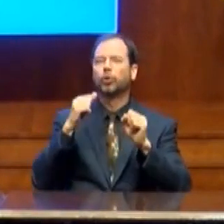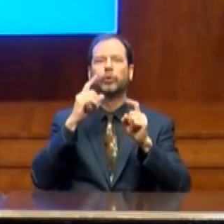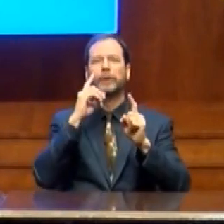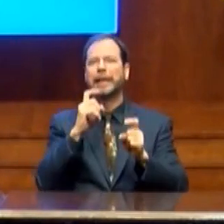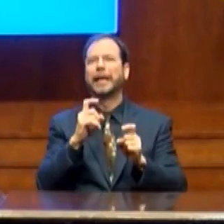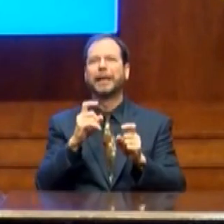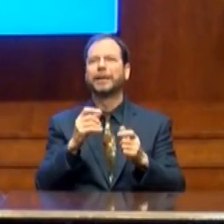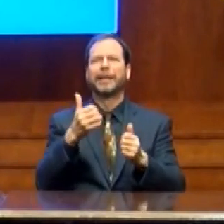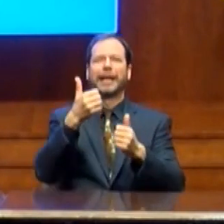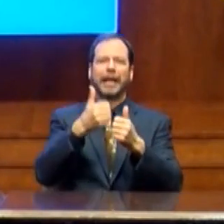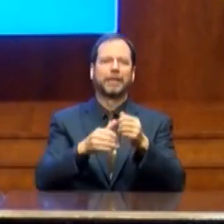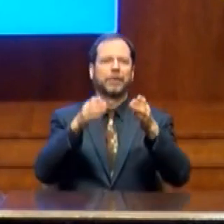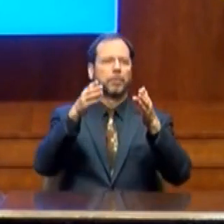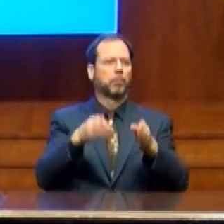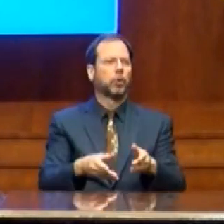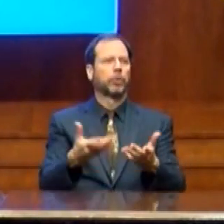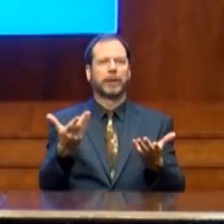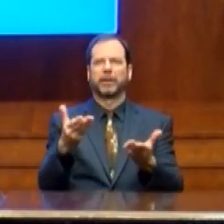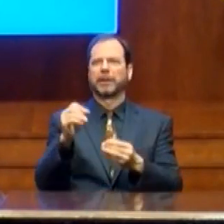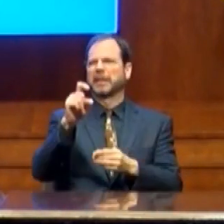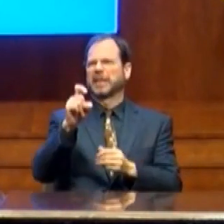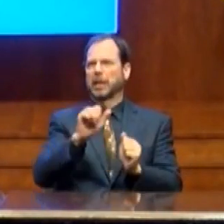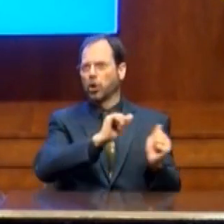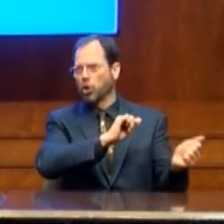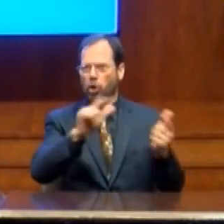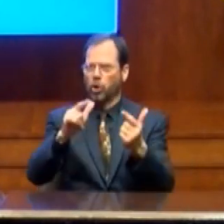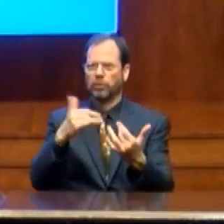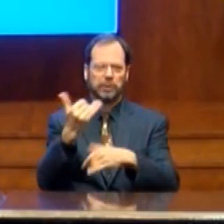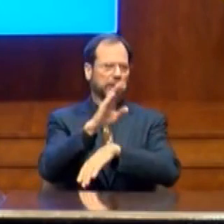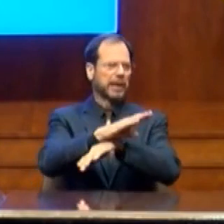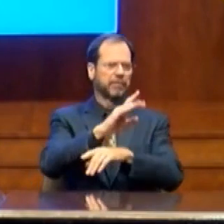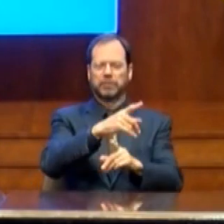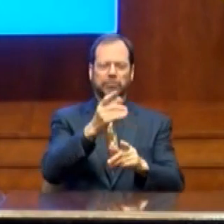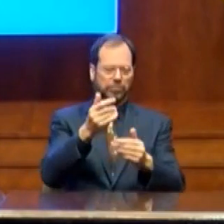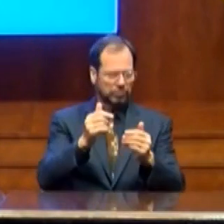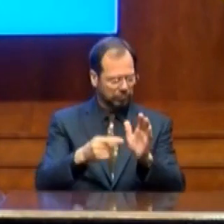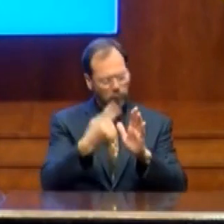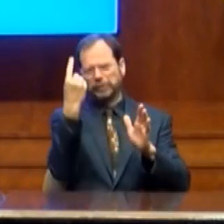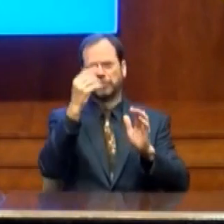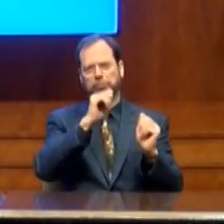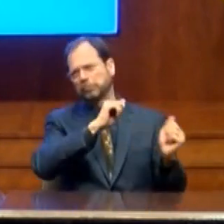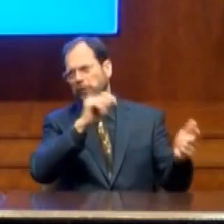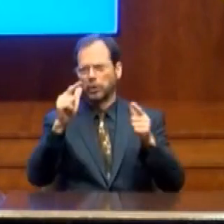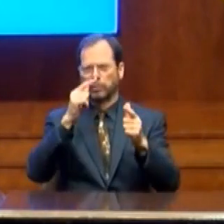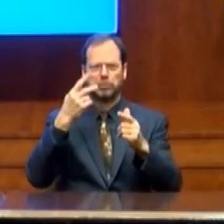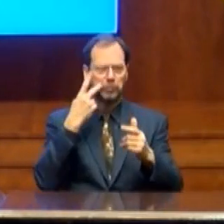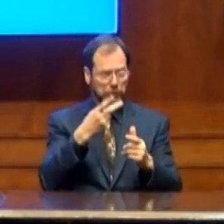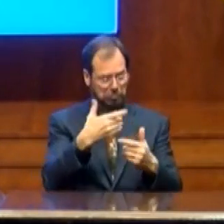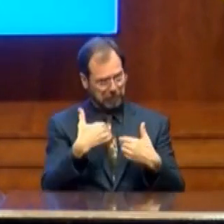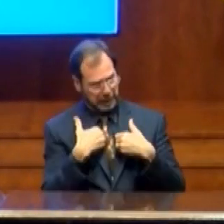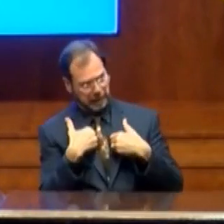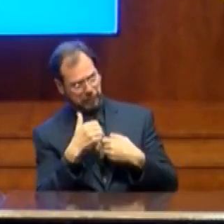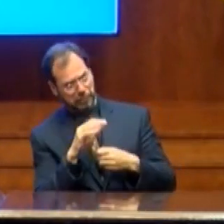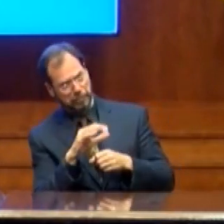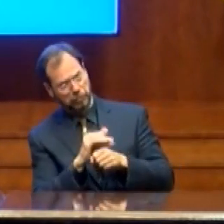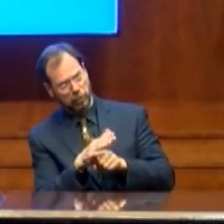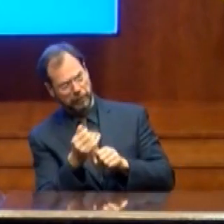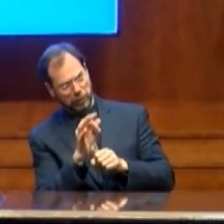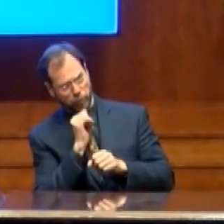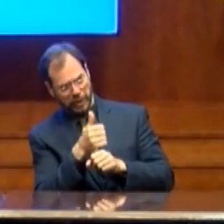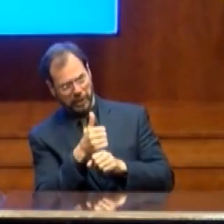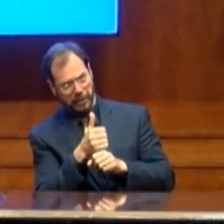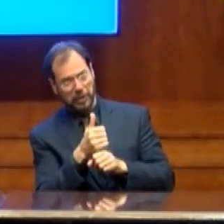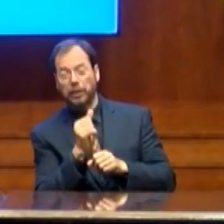if I could test and we could test every single person in Texas this afternoon and determine whether or not they had COVID-19